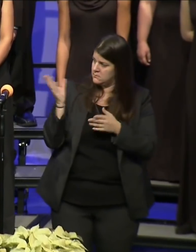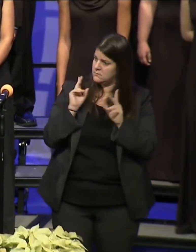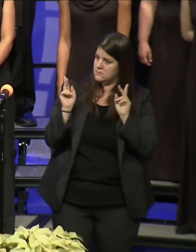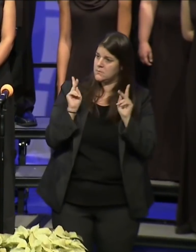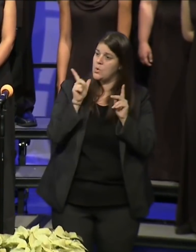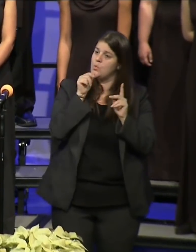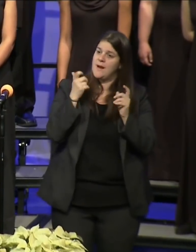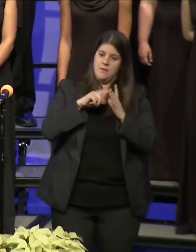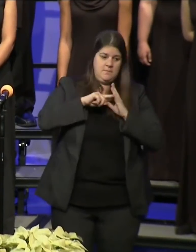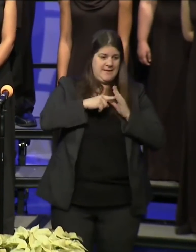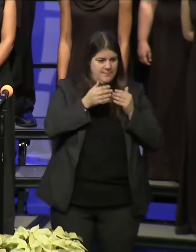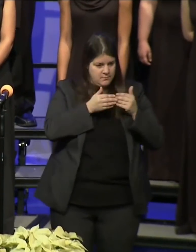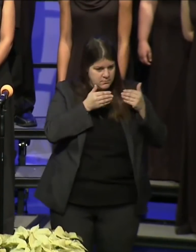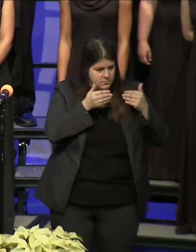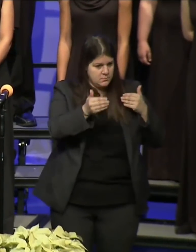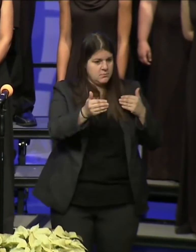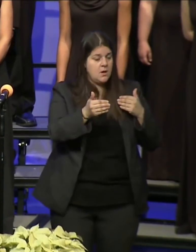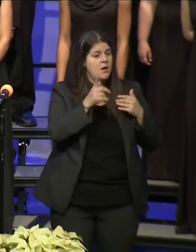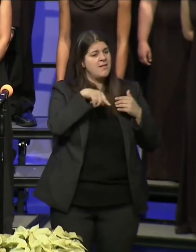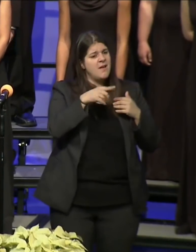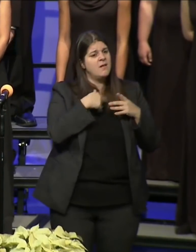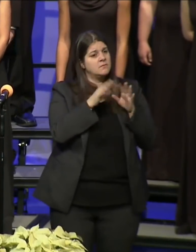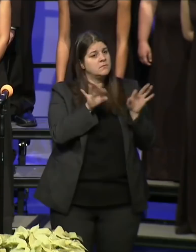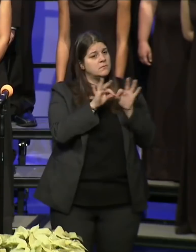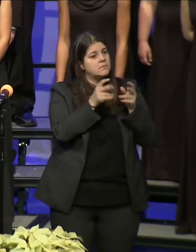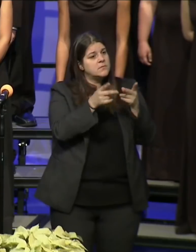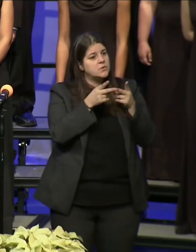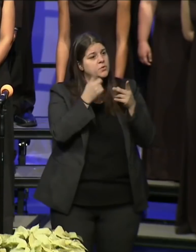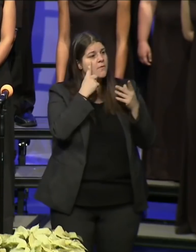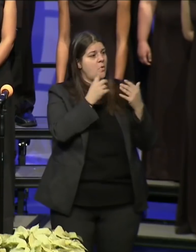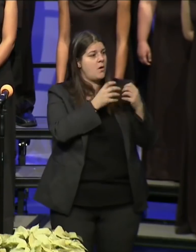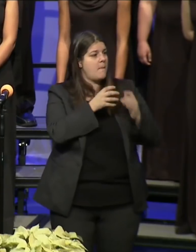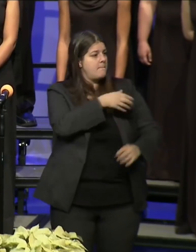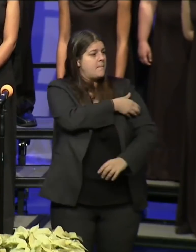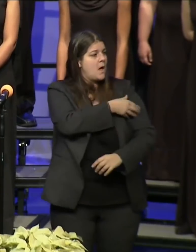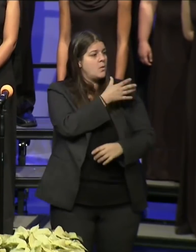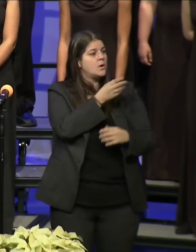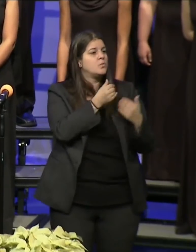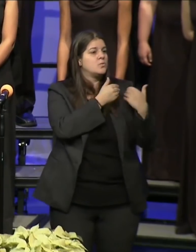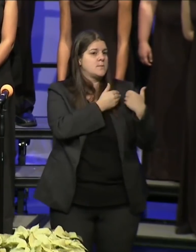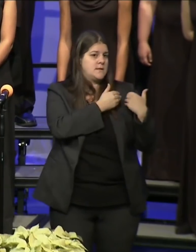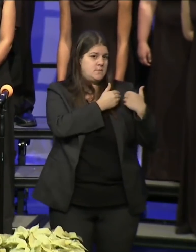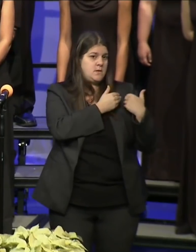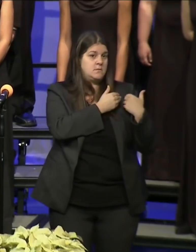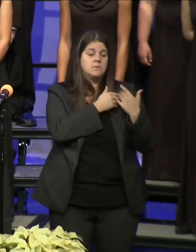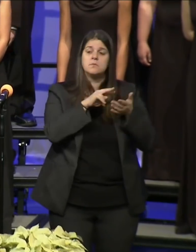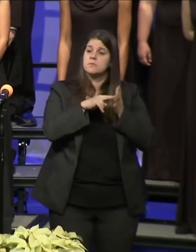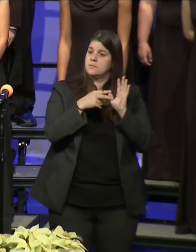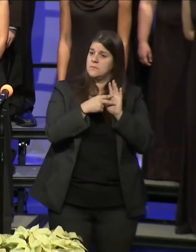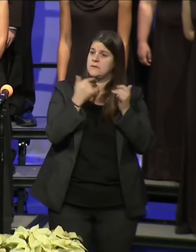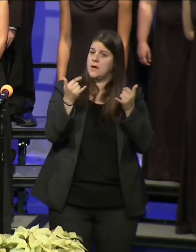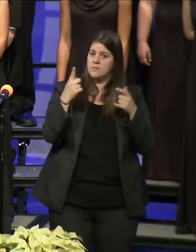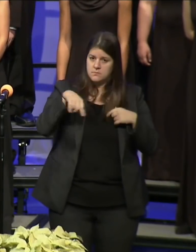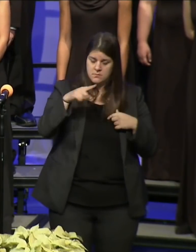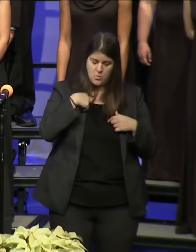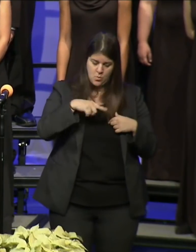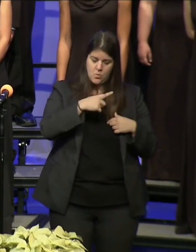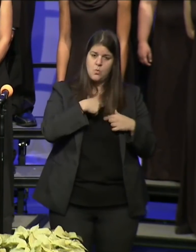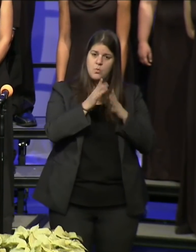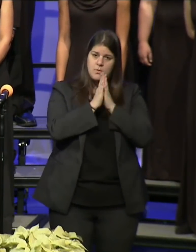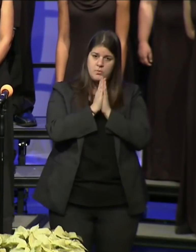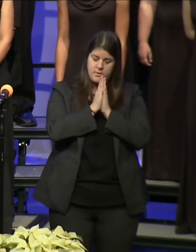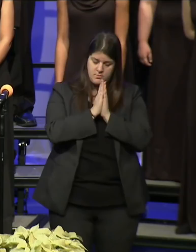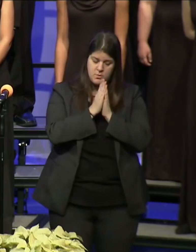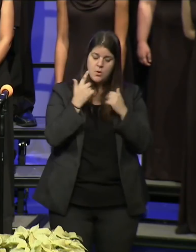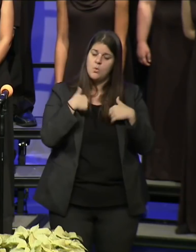critical positions of power and responsibility. And so, we pray. We pray